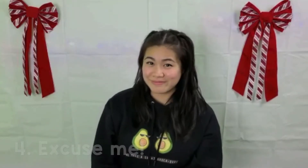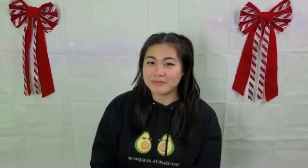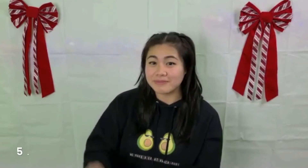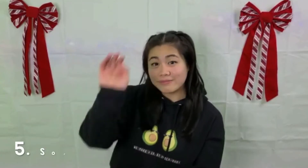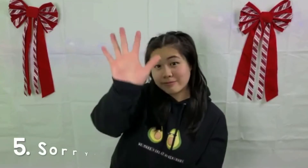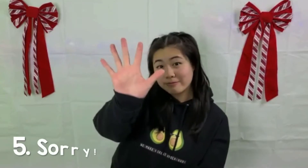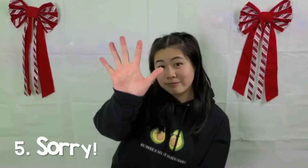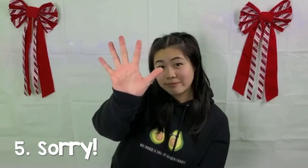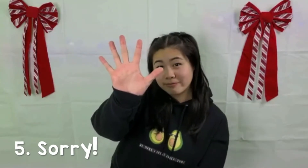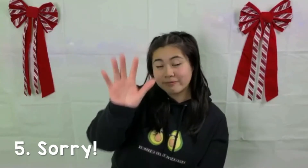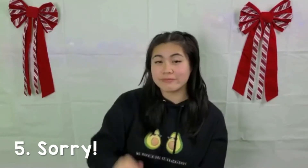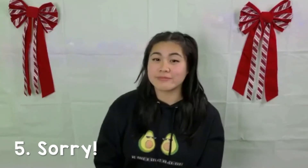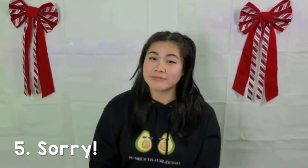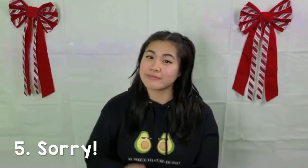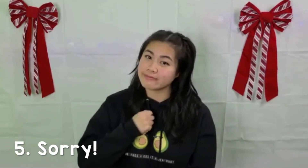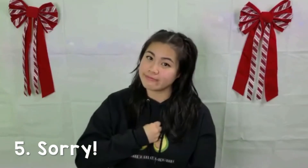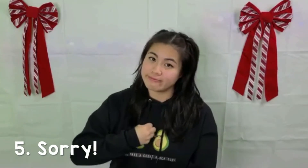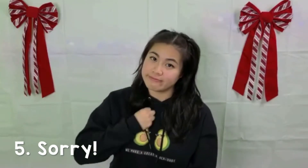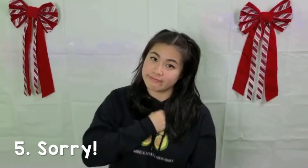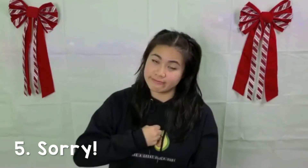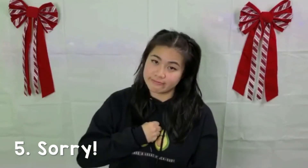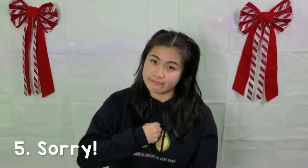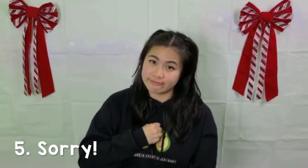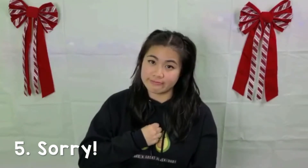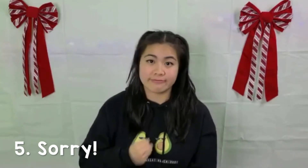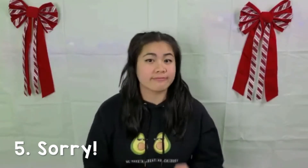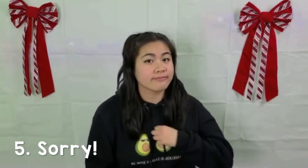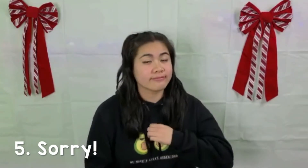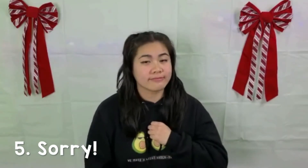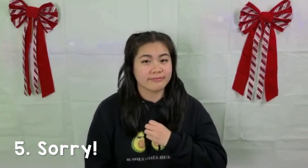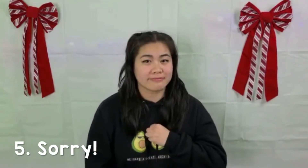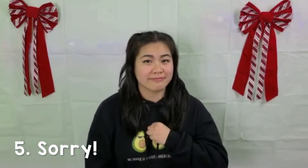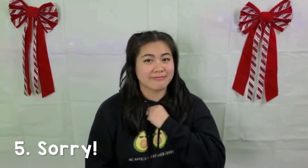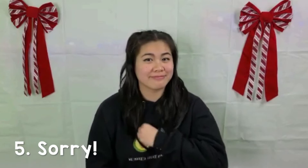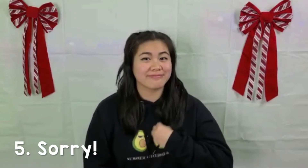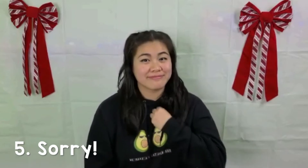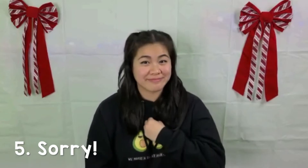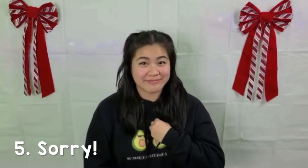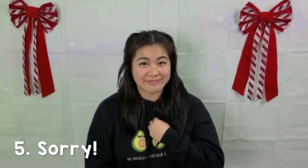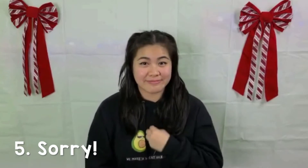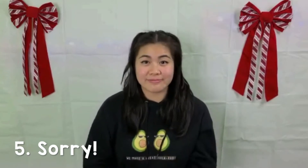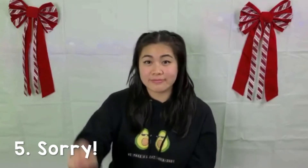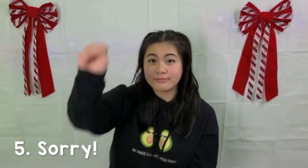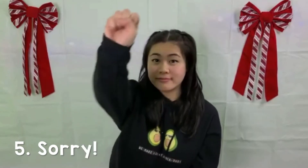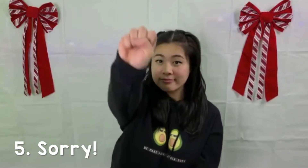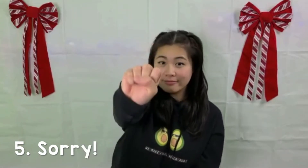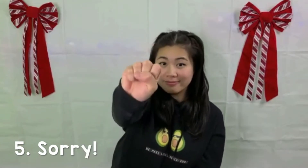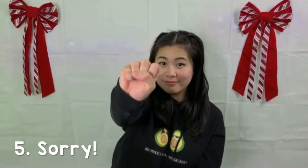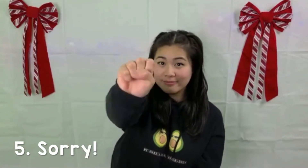last one, number five, is sorry. Sorry. You're going to put your hands in a fist, finger spelling